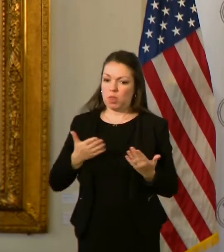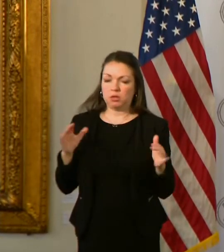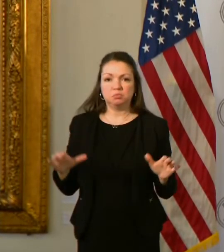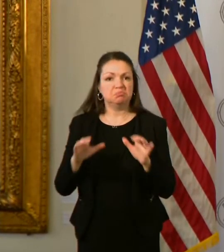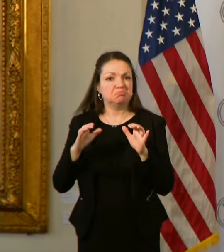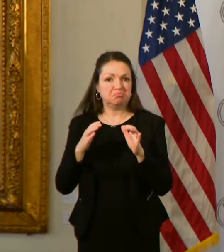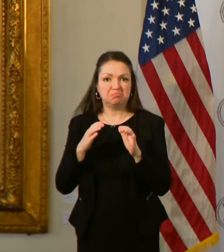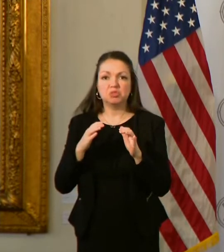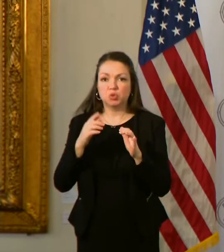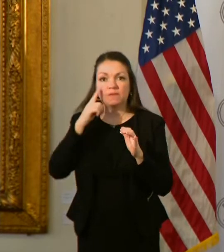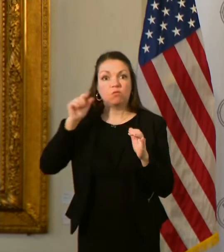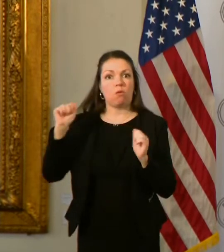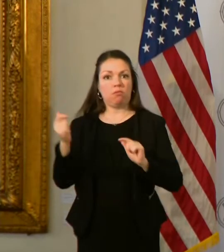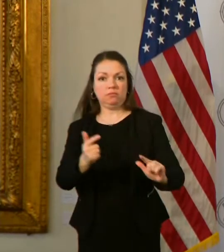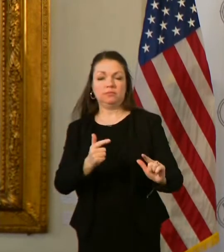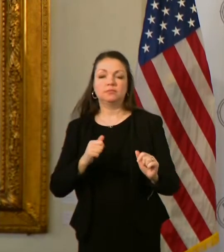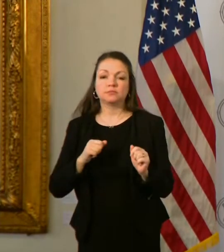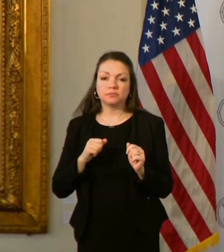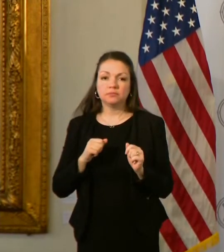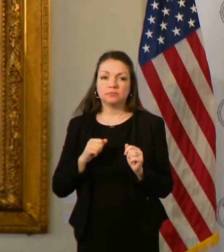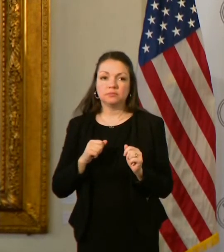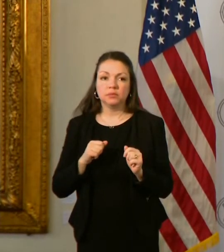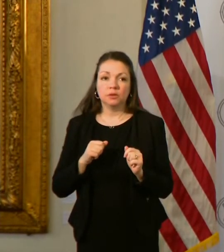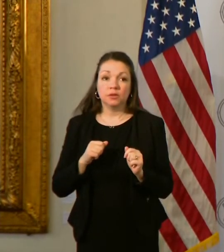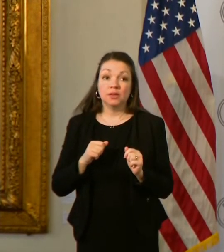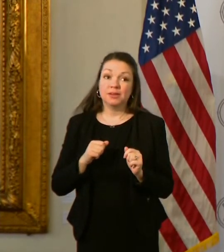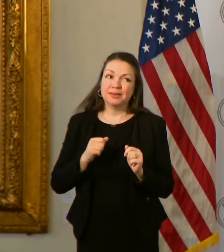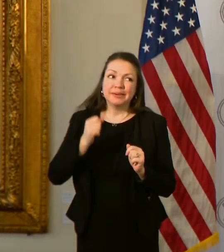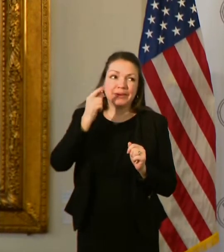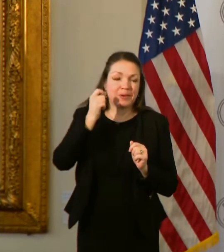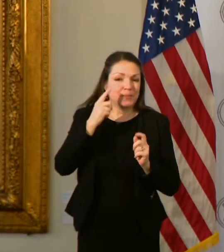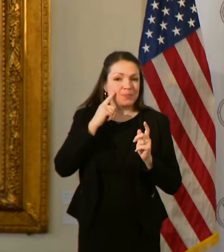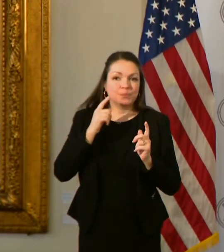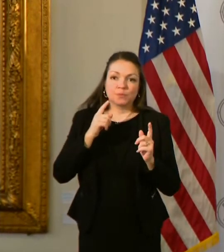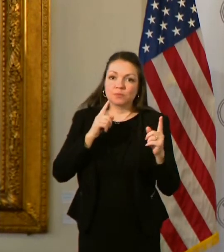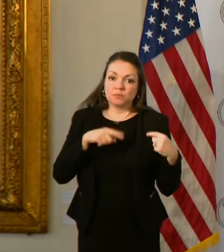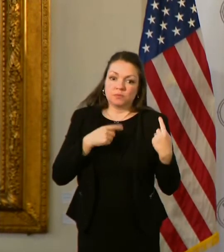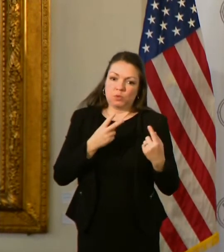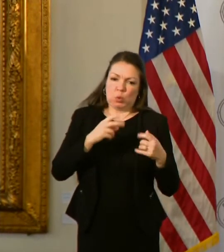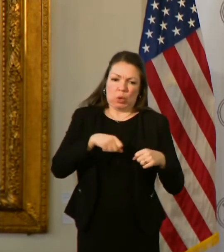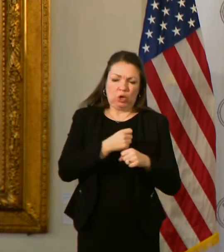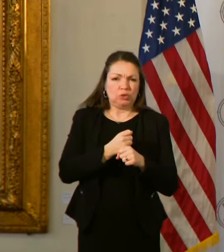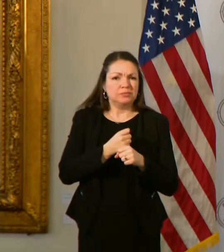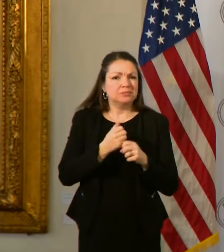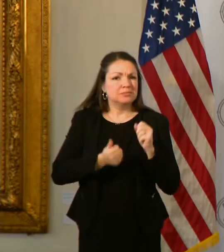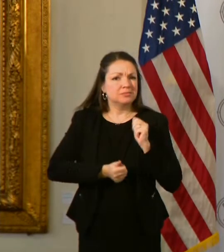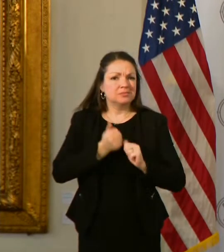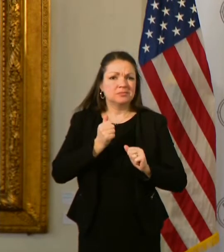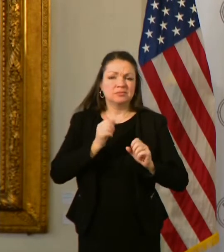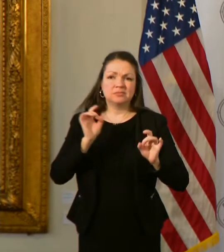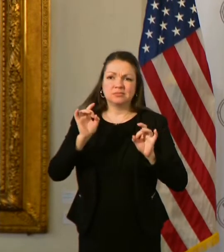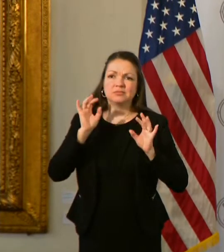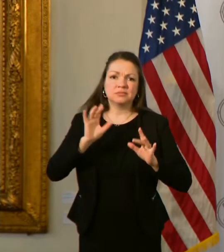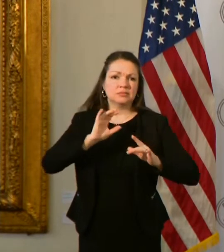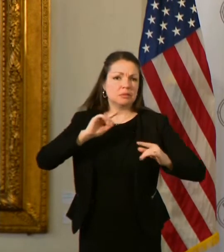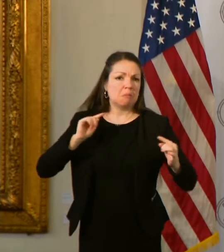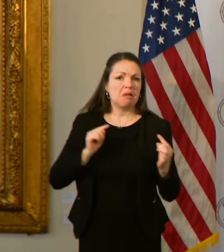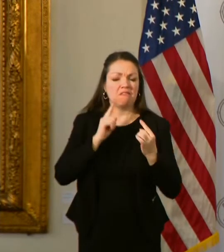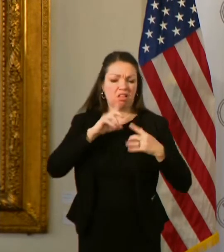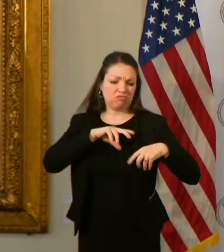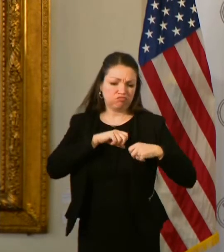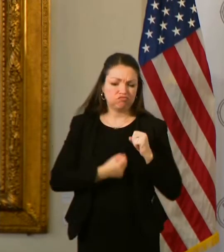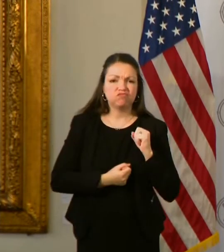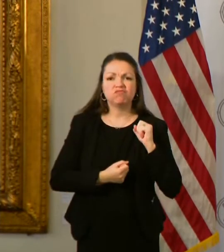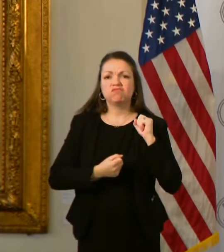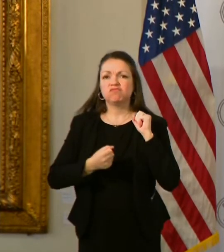It goes without saying that the last 2 years have been some of the most painful and devastating in terms of violence